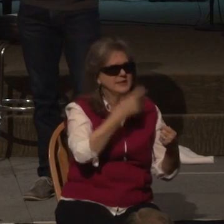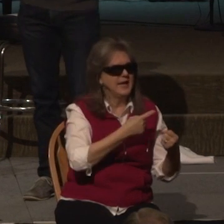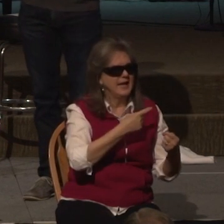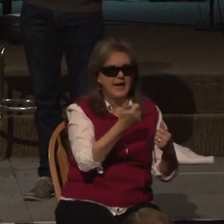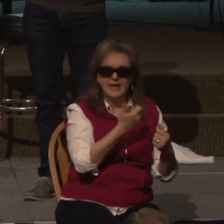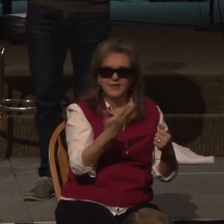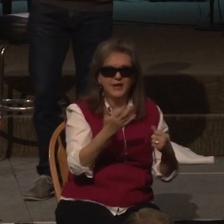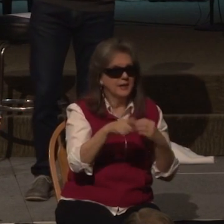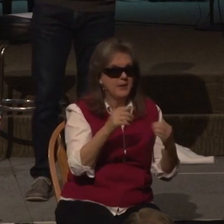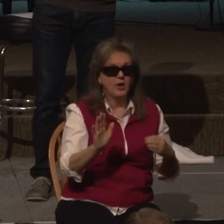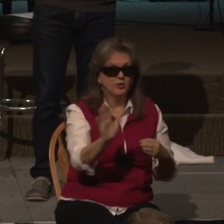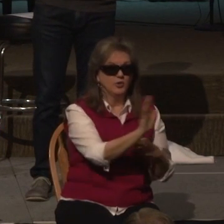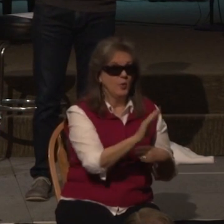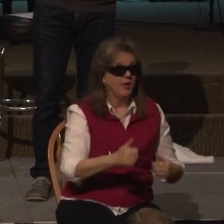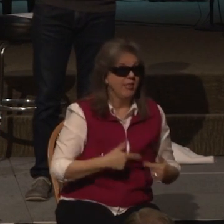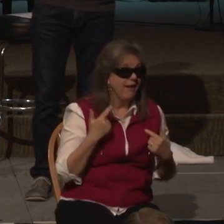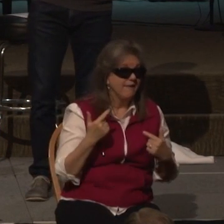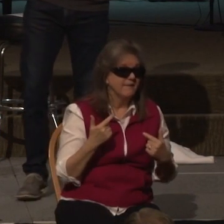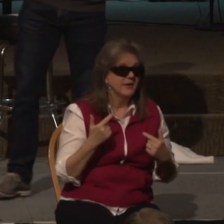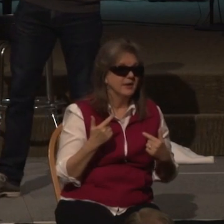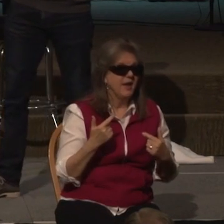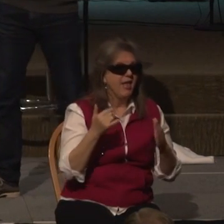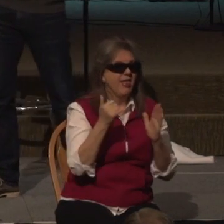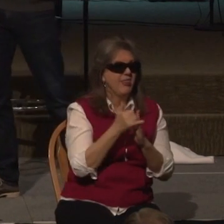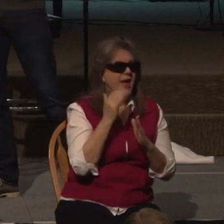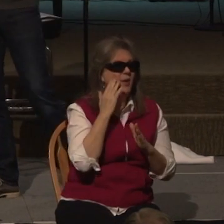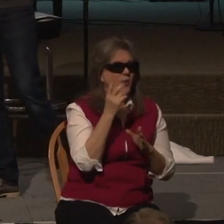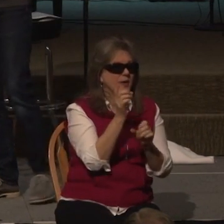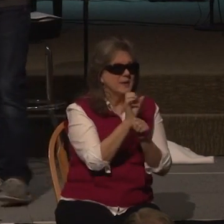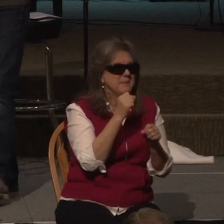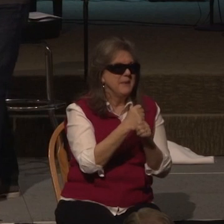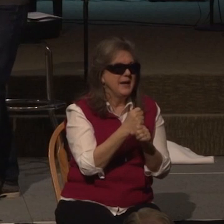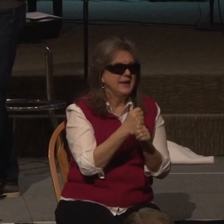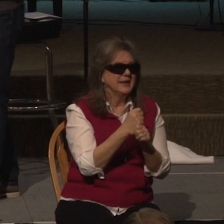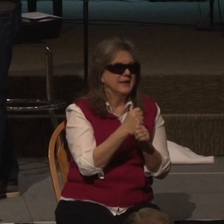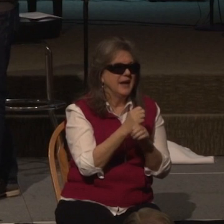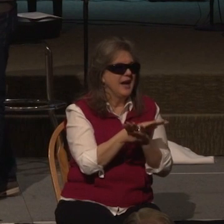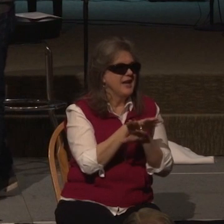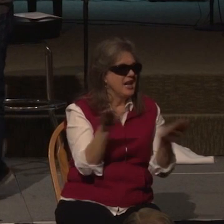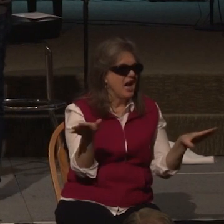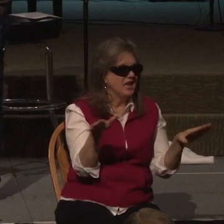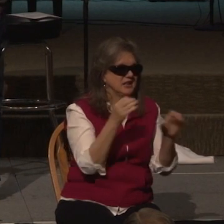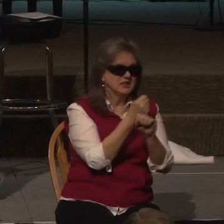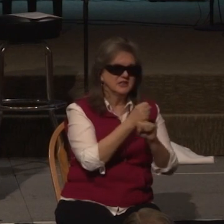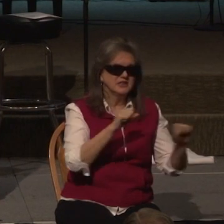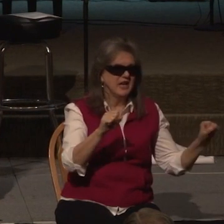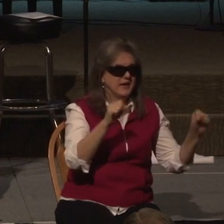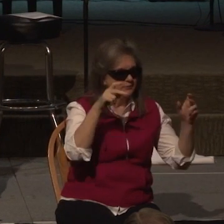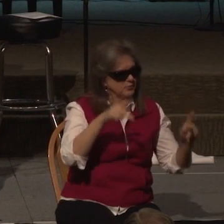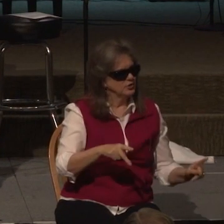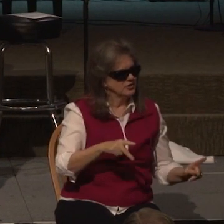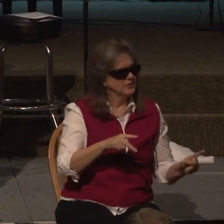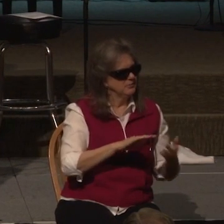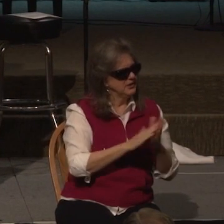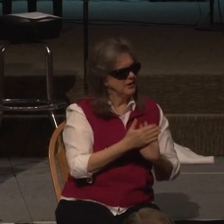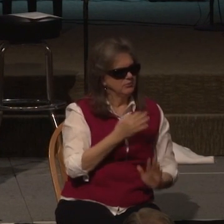about your life that would make an unsaved person curious?